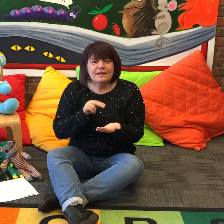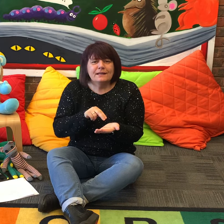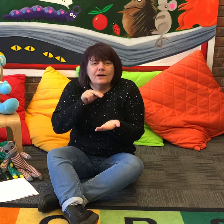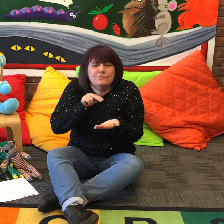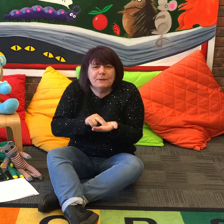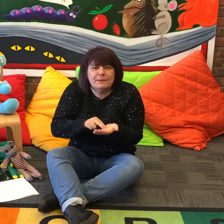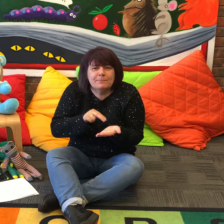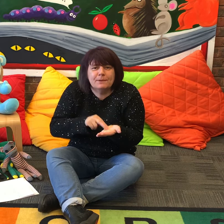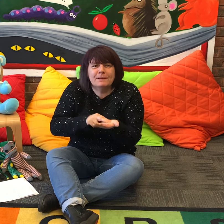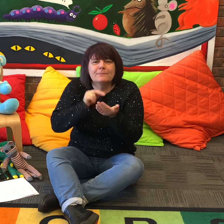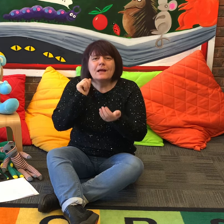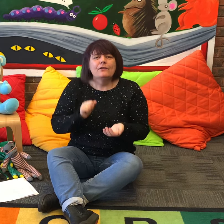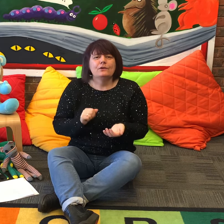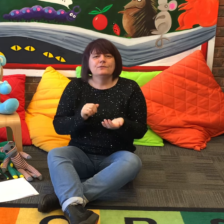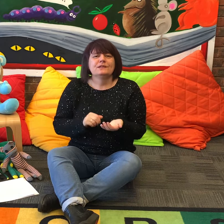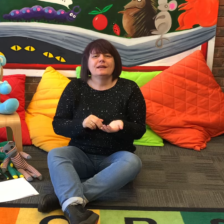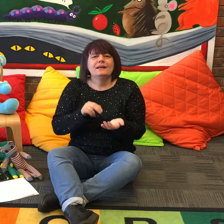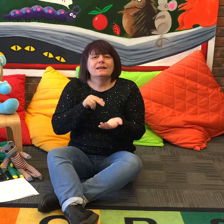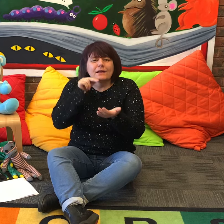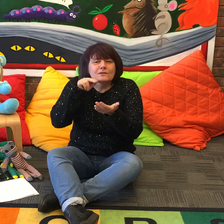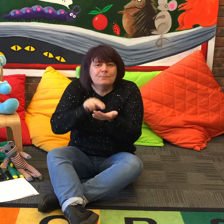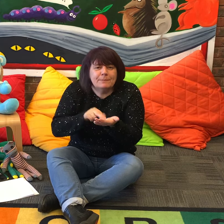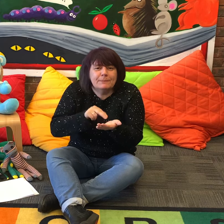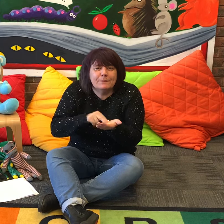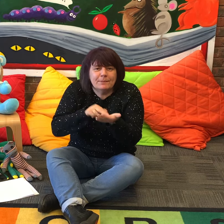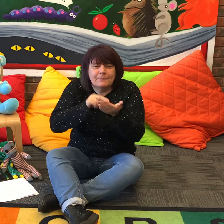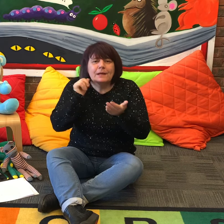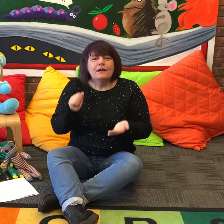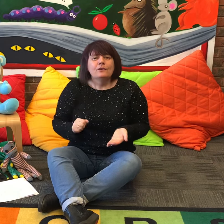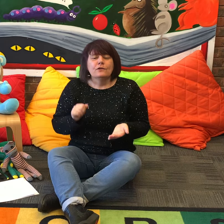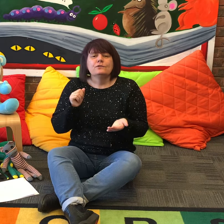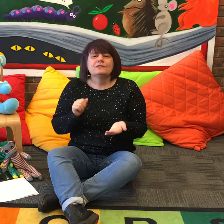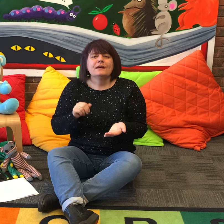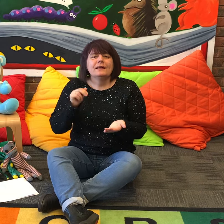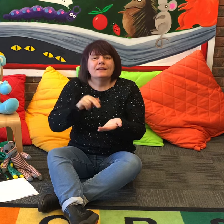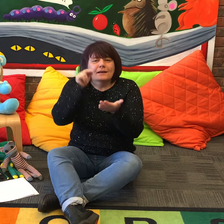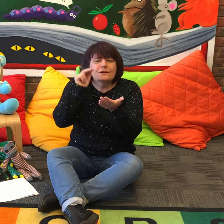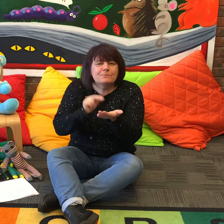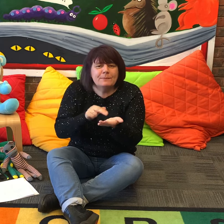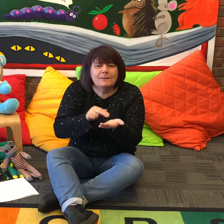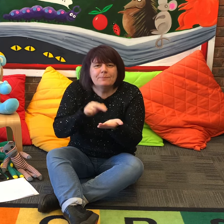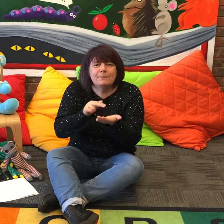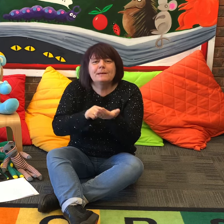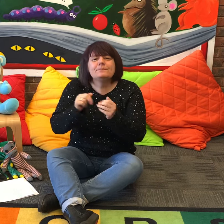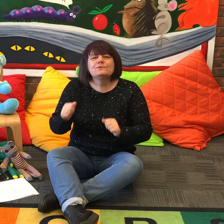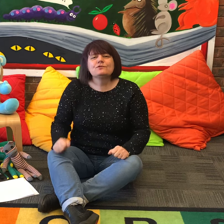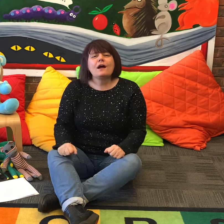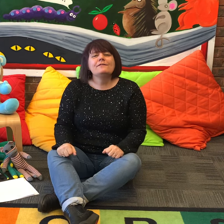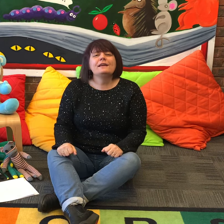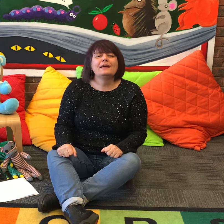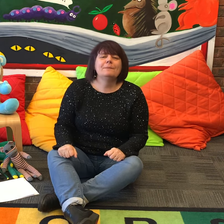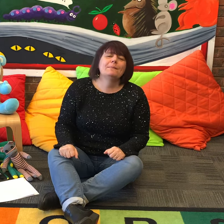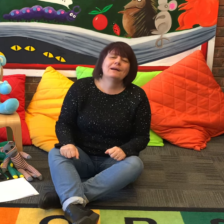goes beep, beep, beep, beep. The hooter, it goes beep, beep, beep, beep. The hooter, it goes beep, beep, beep, beep. Driving in my